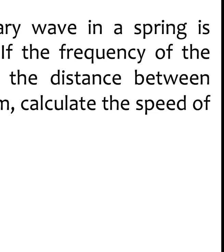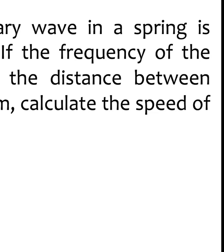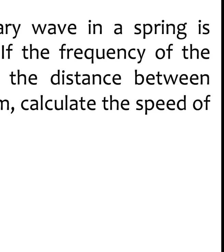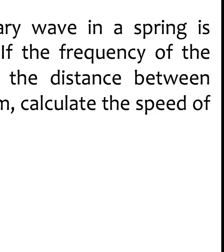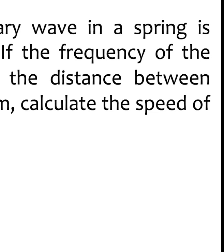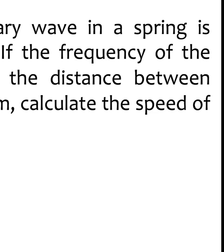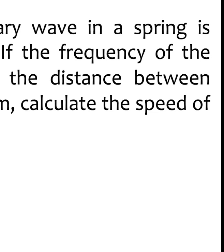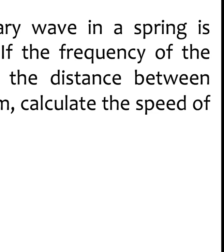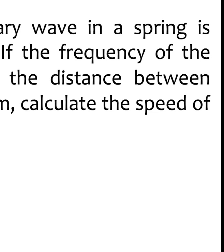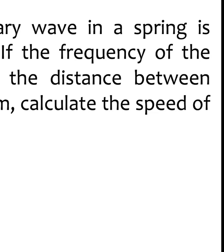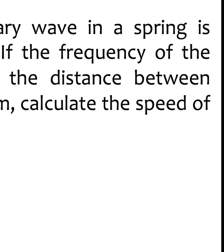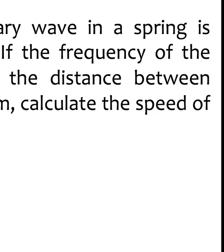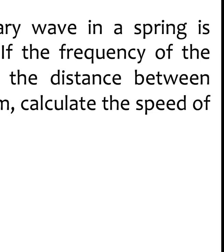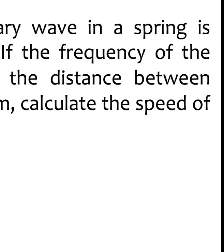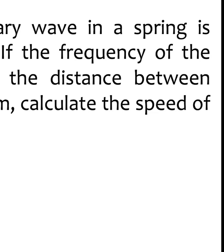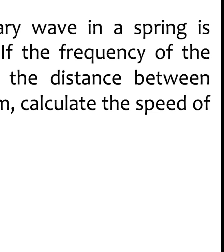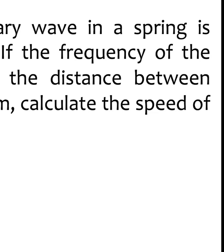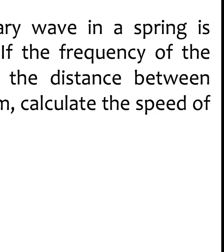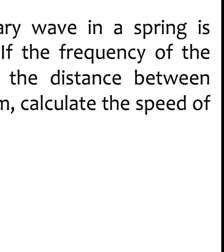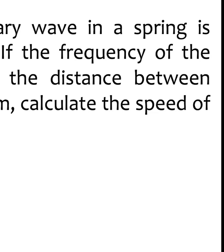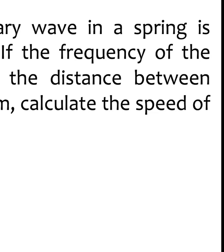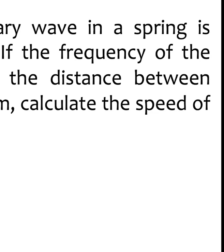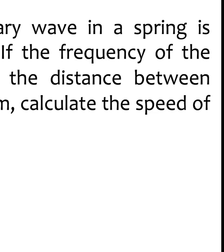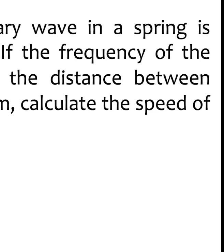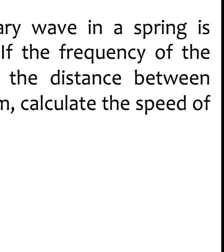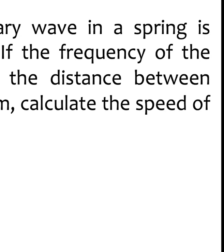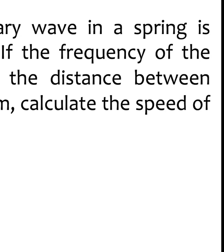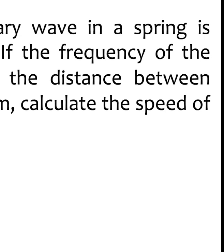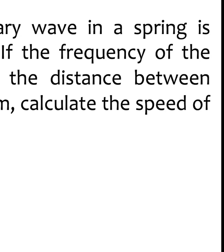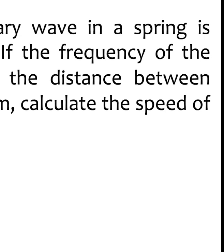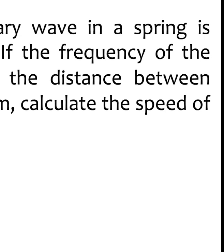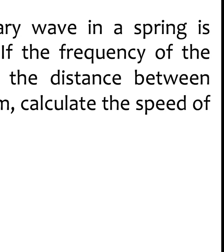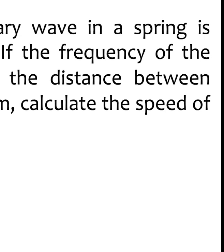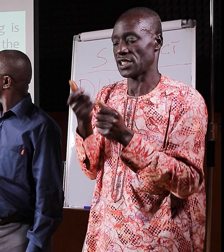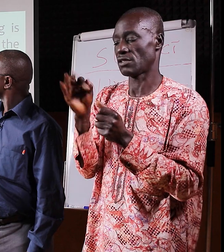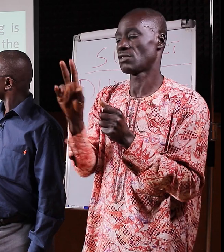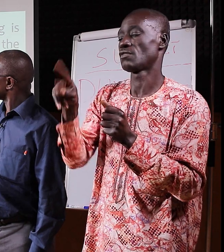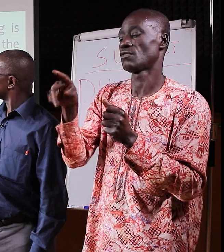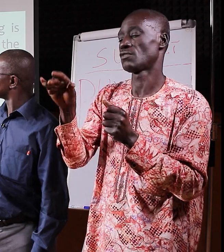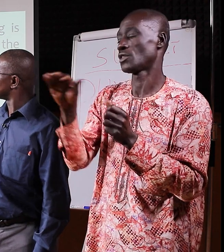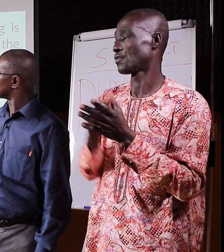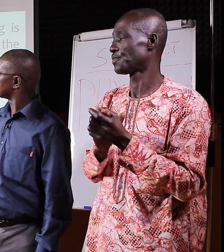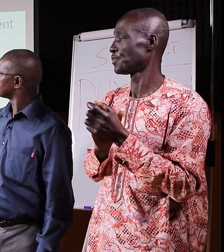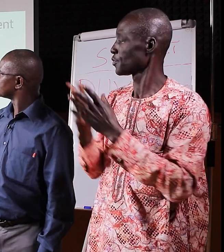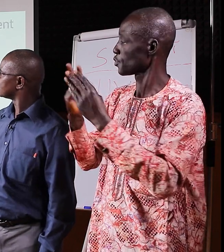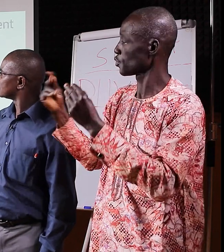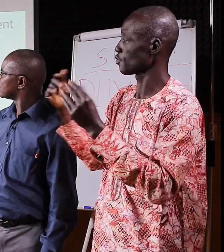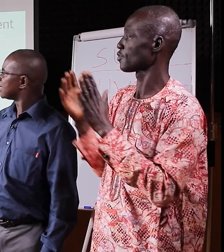between adjacent nodes is 1.5 meter, calculate the speed of the wave.